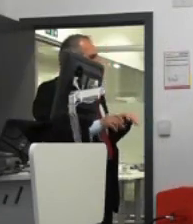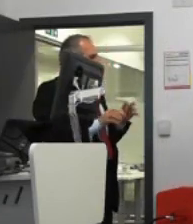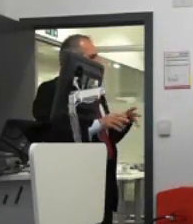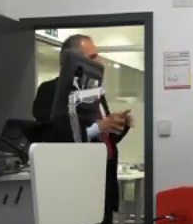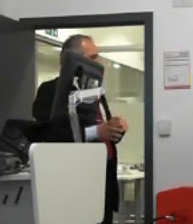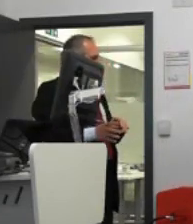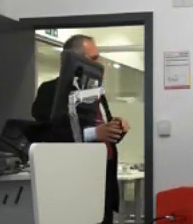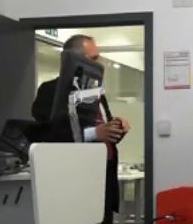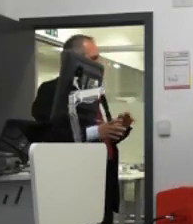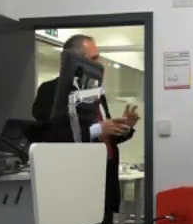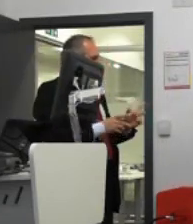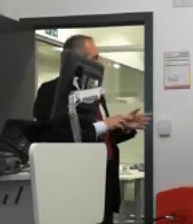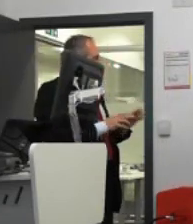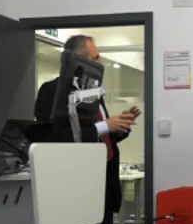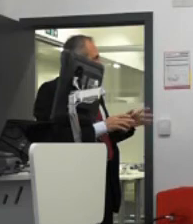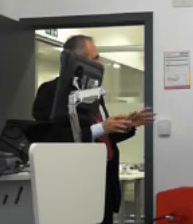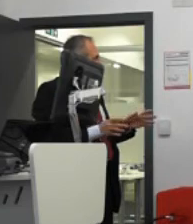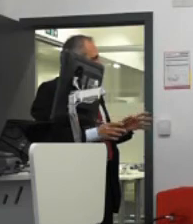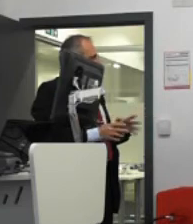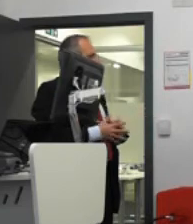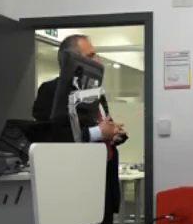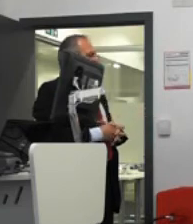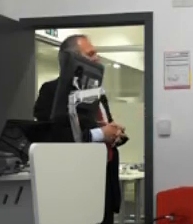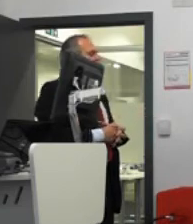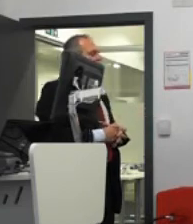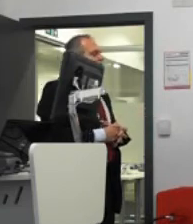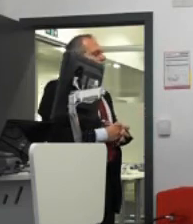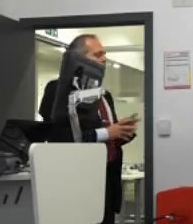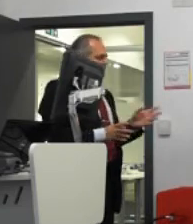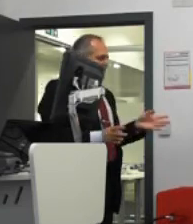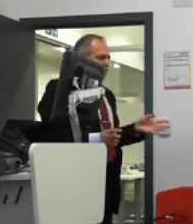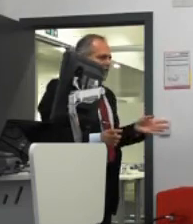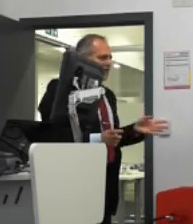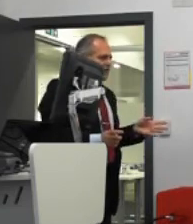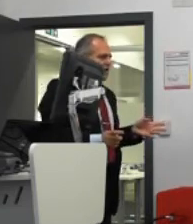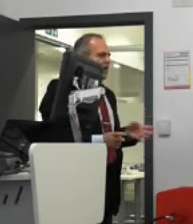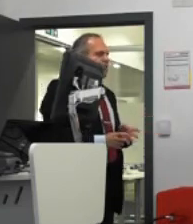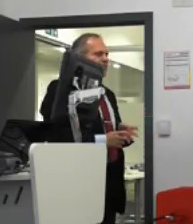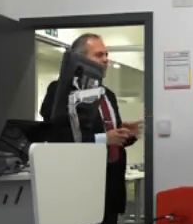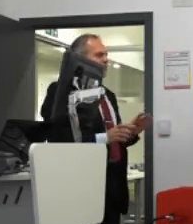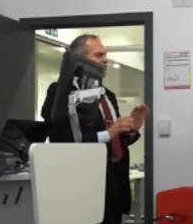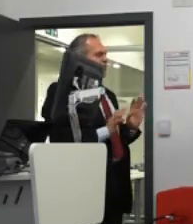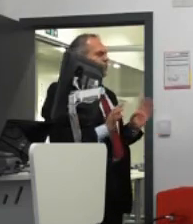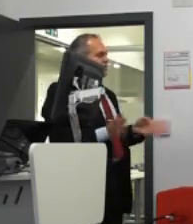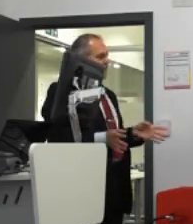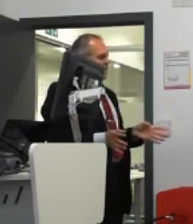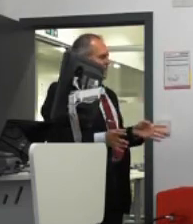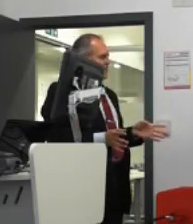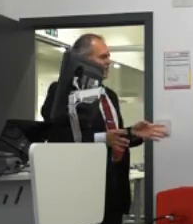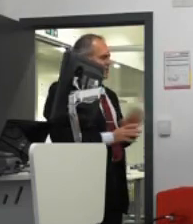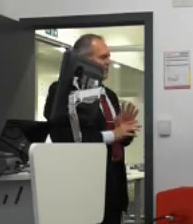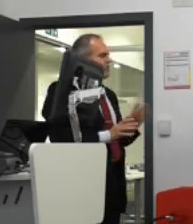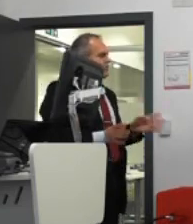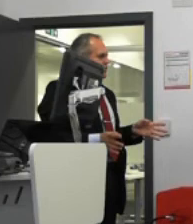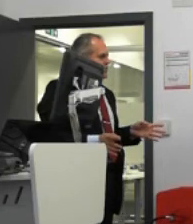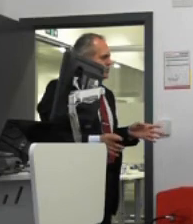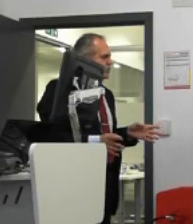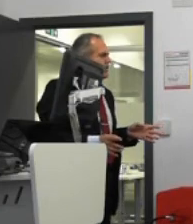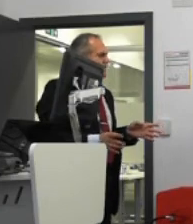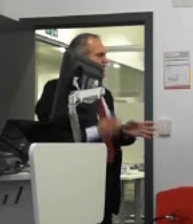go cinema also changing etc etc but we worked that way for a while and said that's not worth accounting we don't have the resources to do that